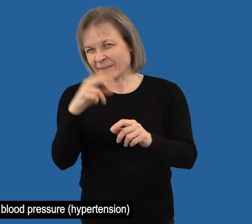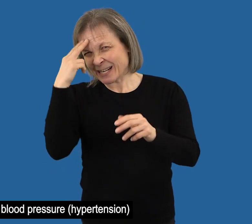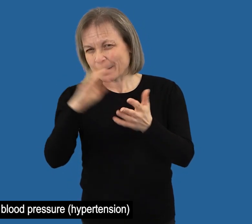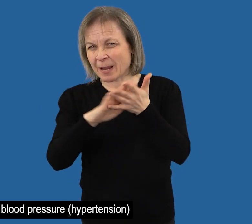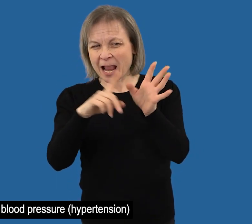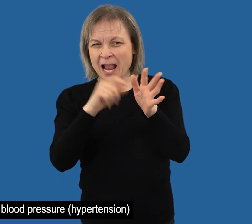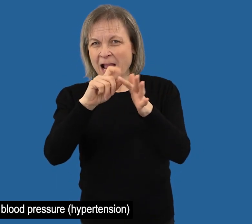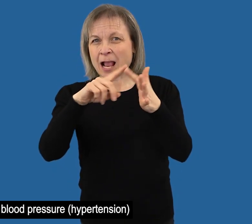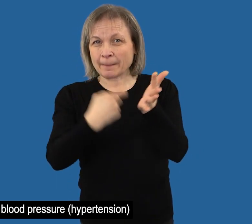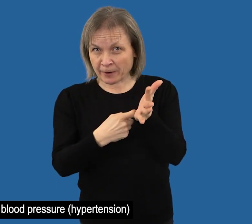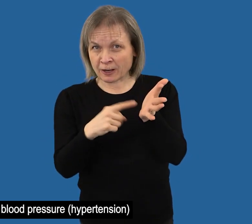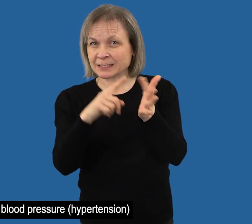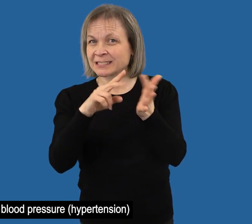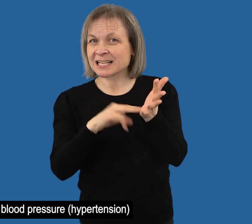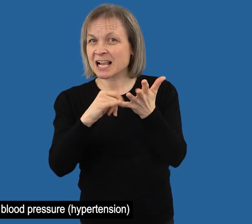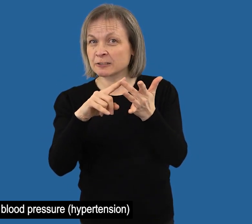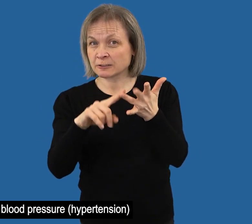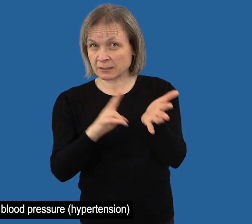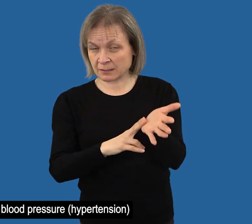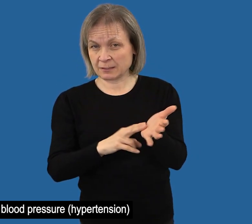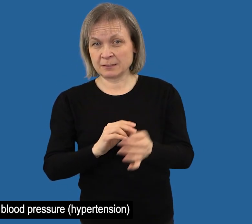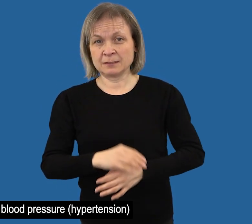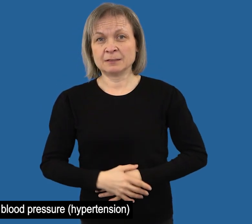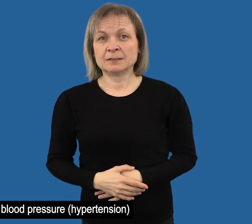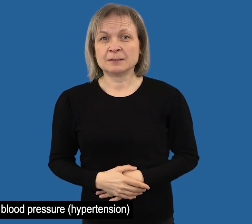high blood pressure, hypertension,